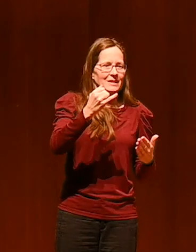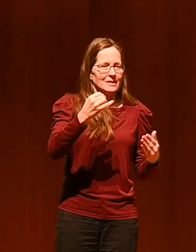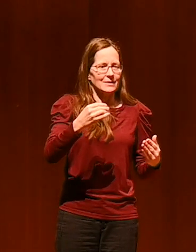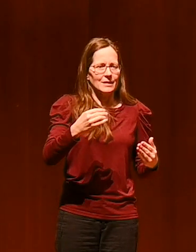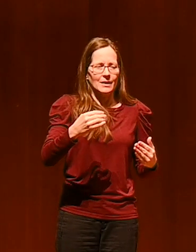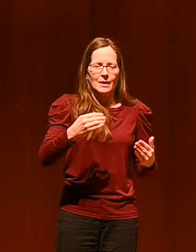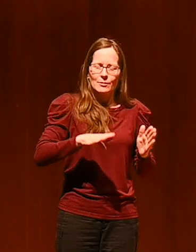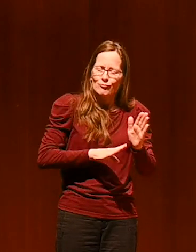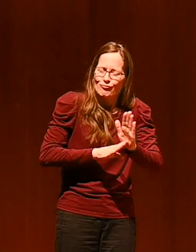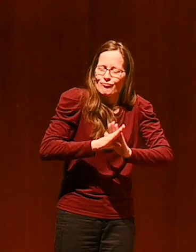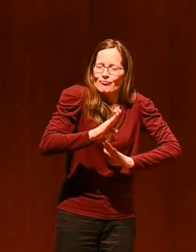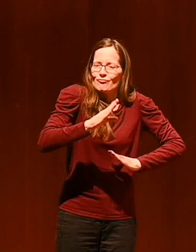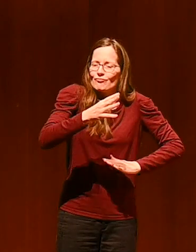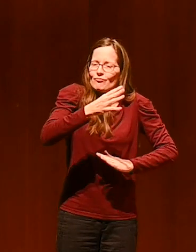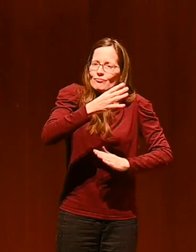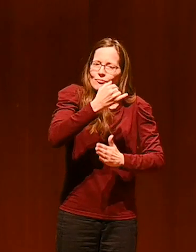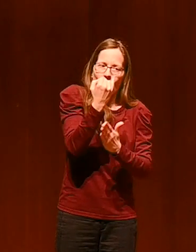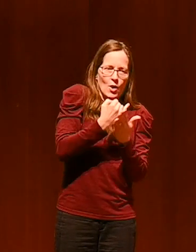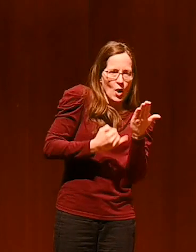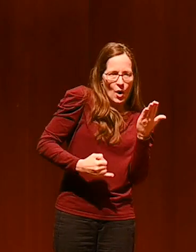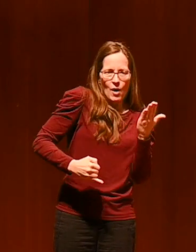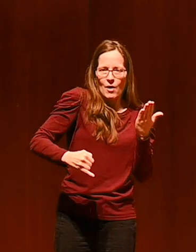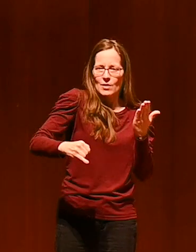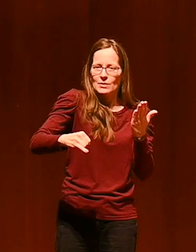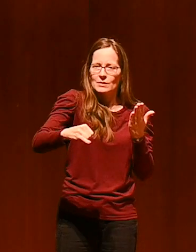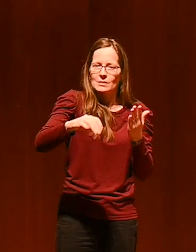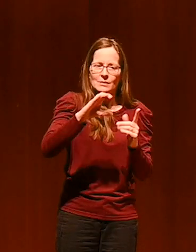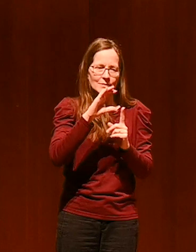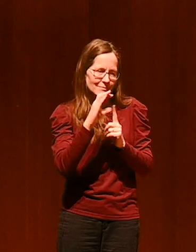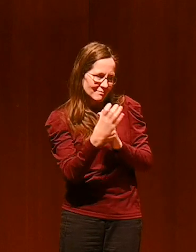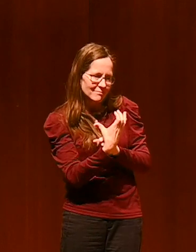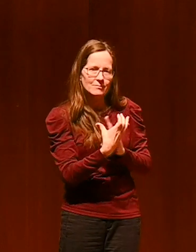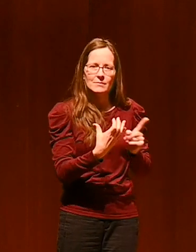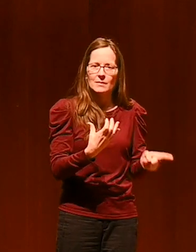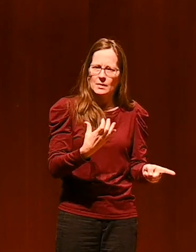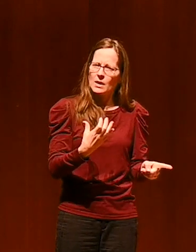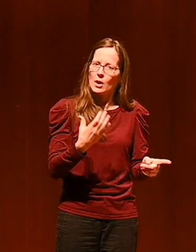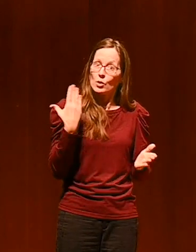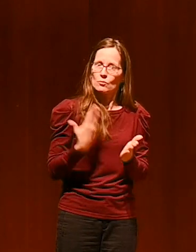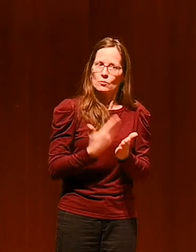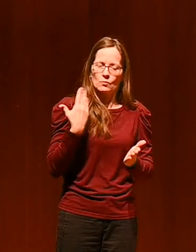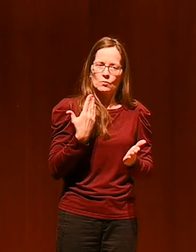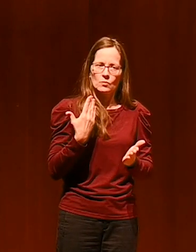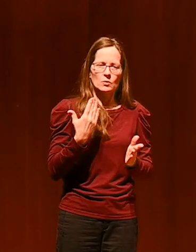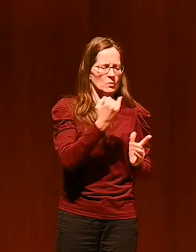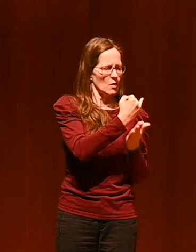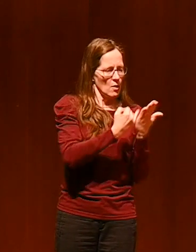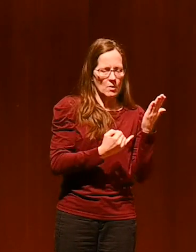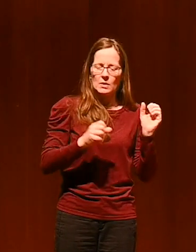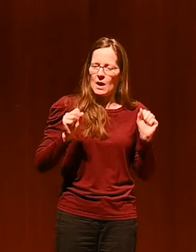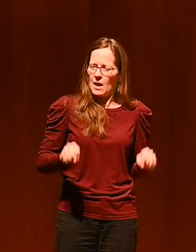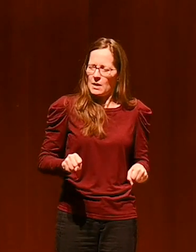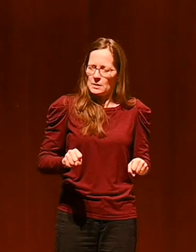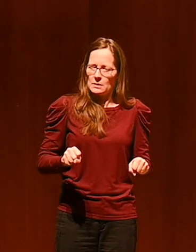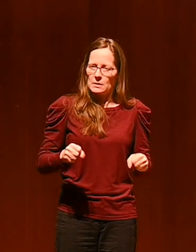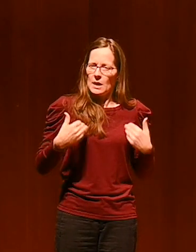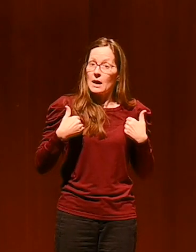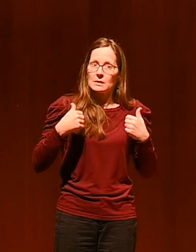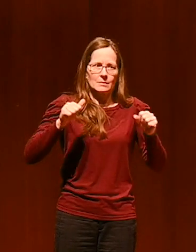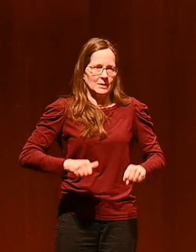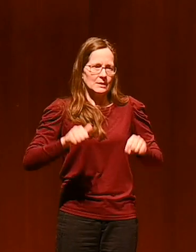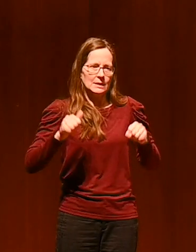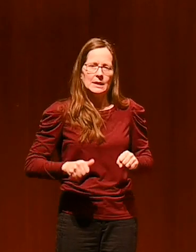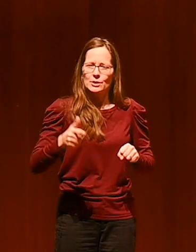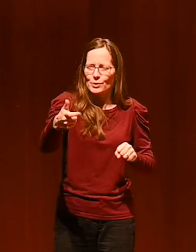traditions, and strong community spirit show us the power of the arts to bring people together, to build bridges